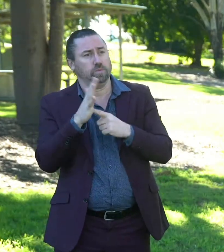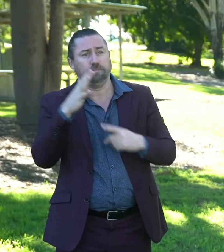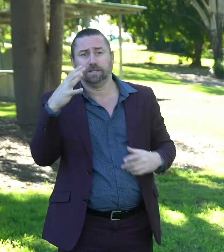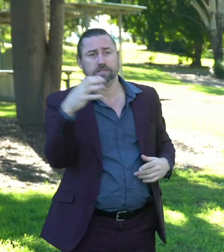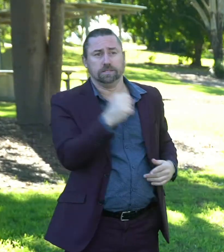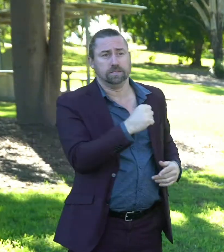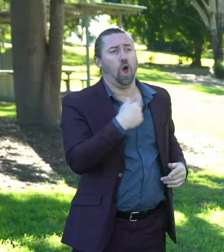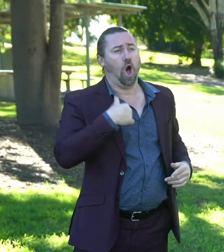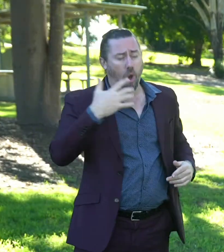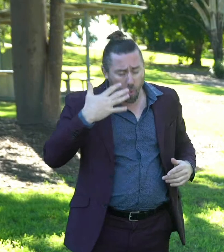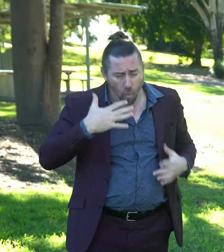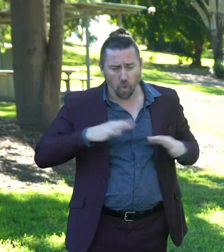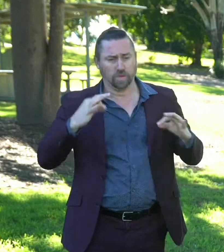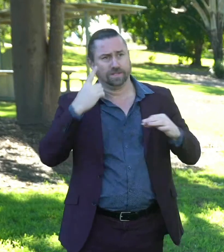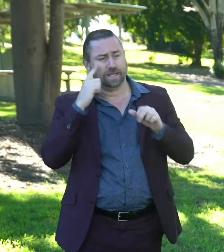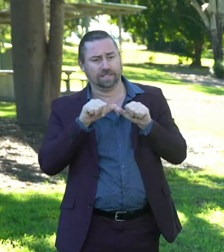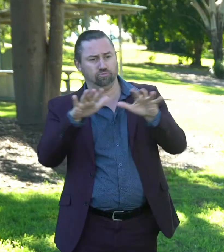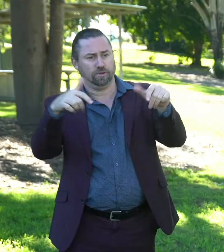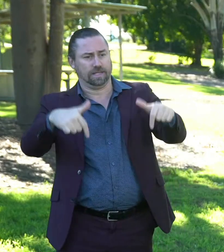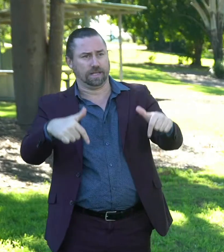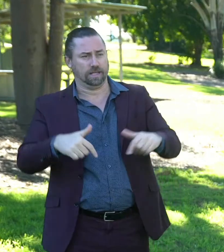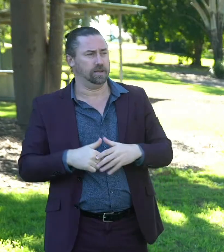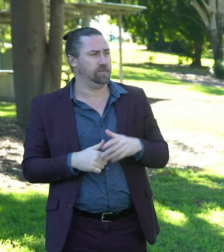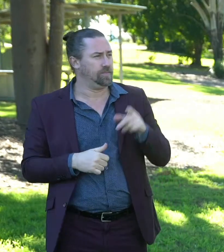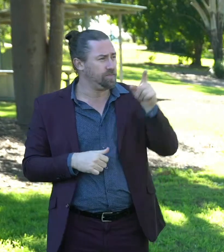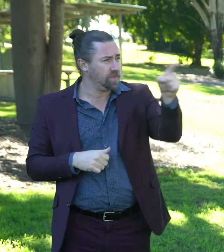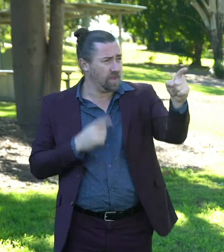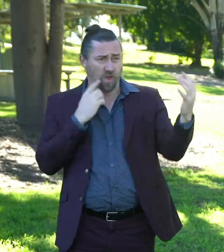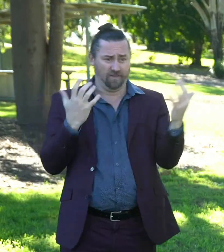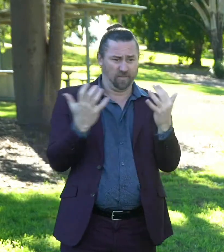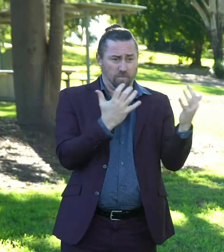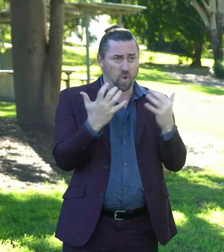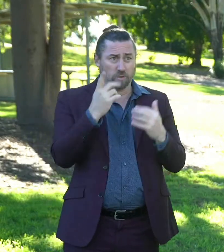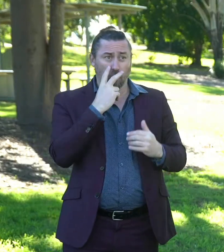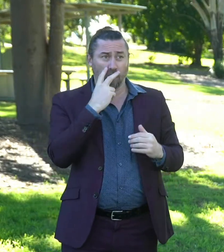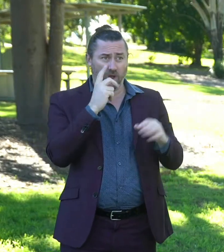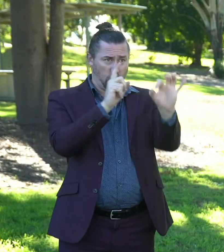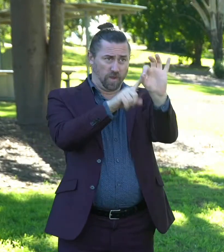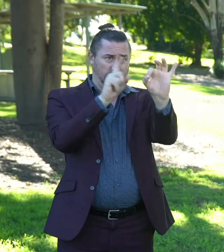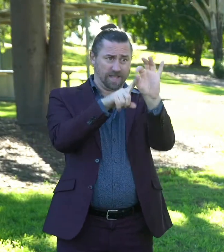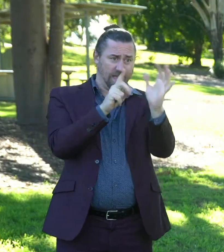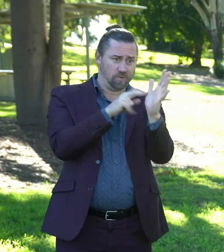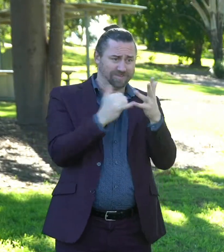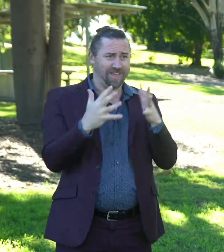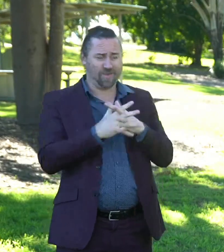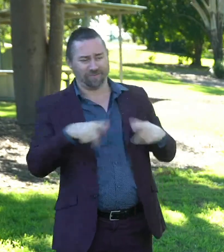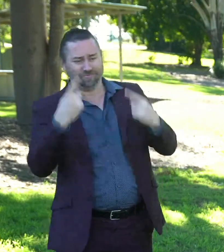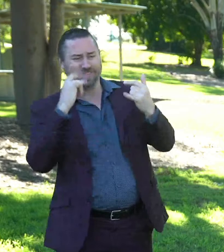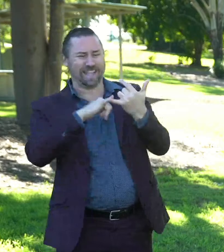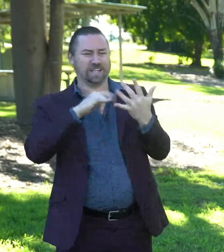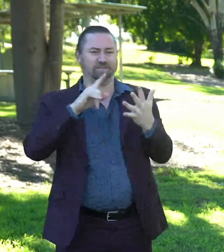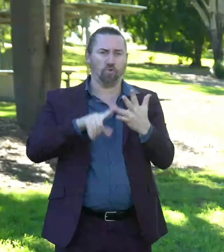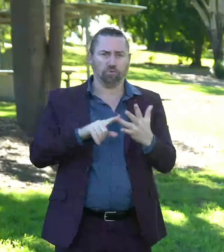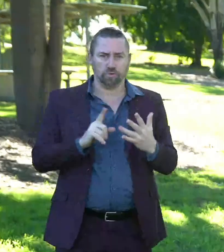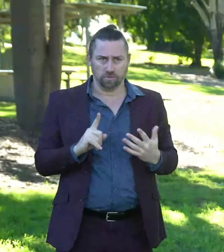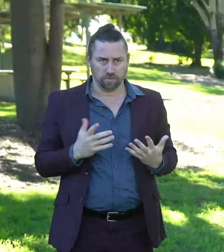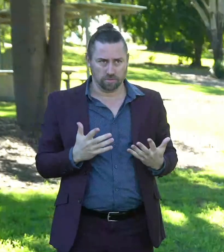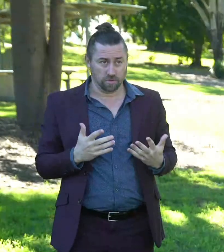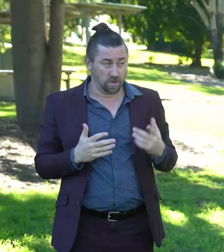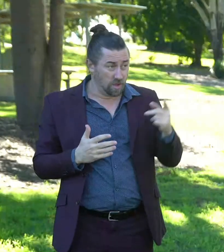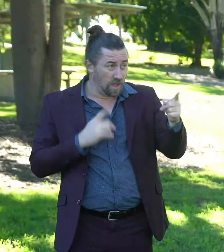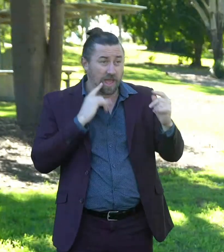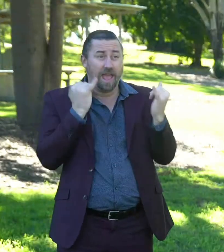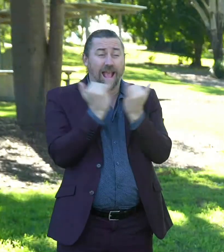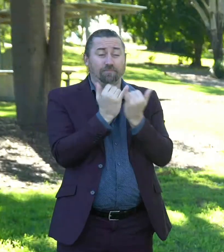keep Queenslanders safe. Any concerns with the state of origin tonight, and looking forward, have there been any early discussions about perhaps Game